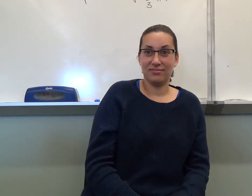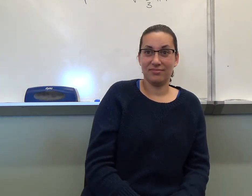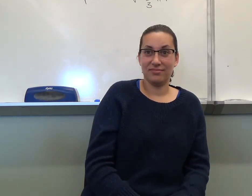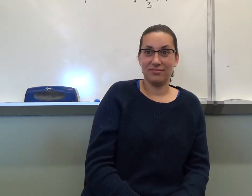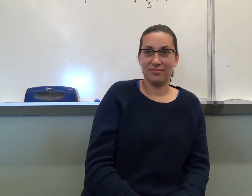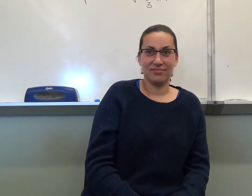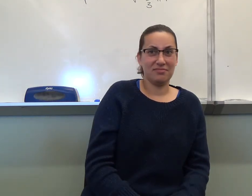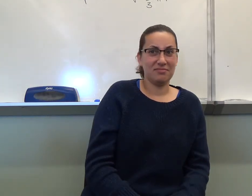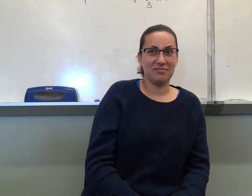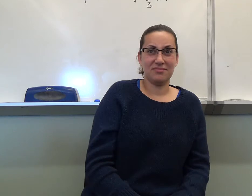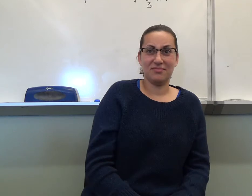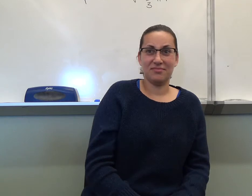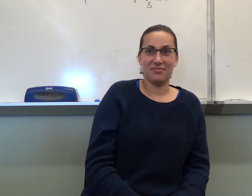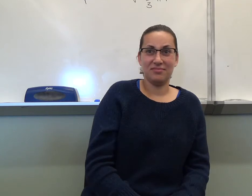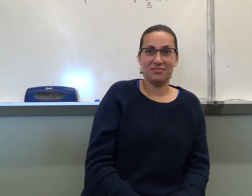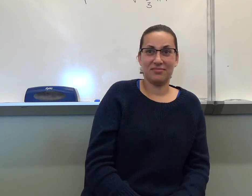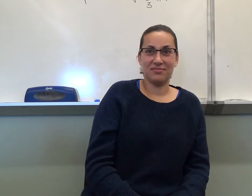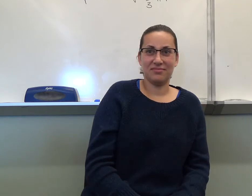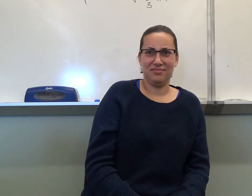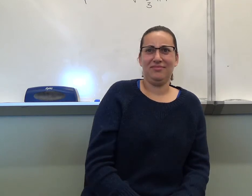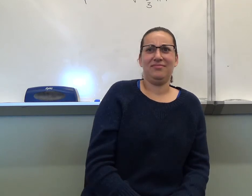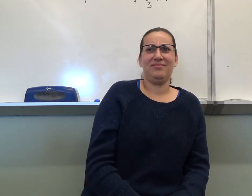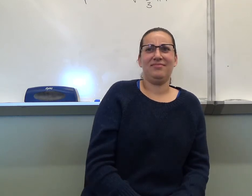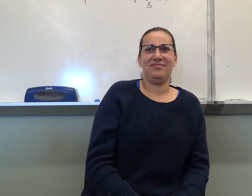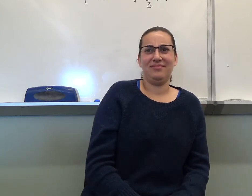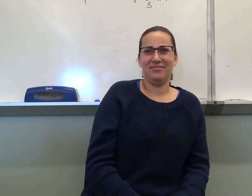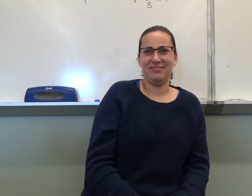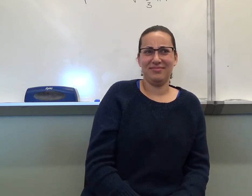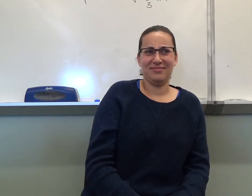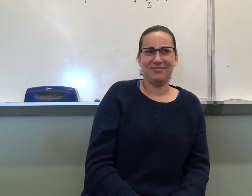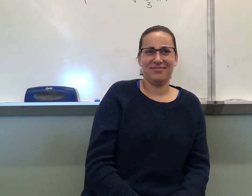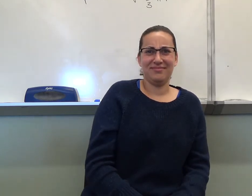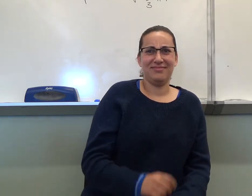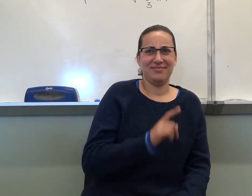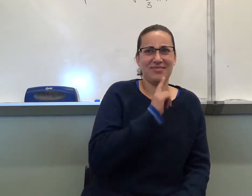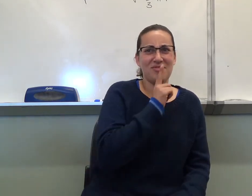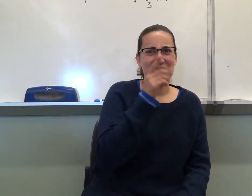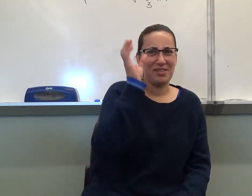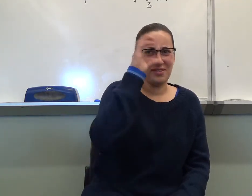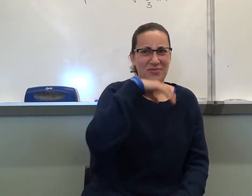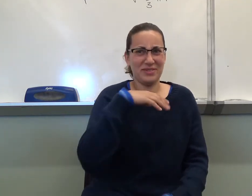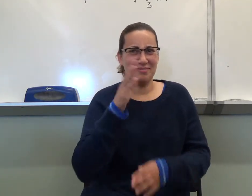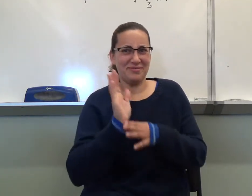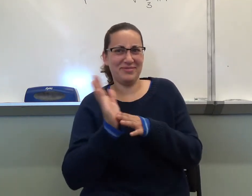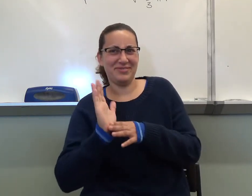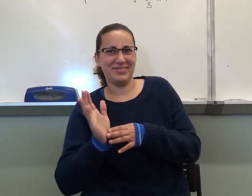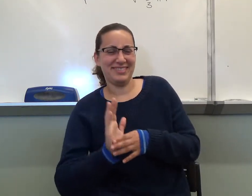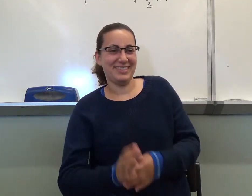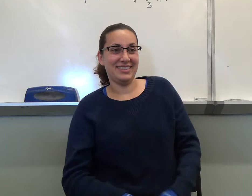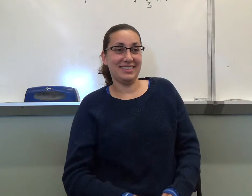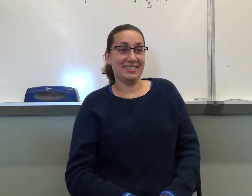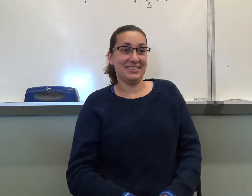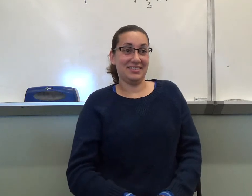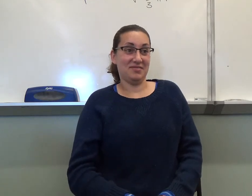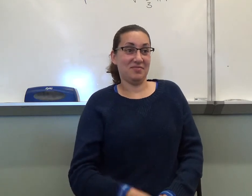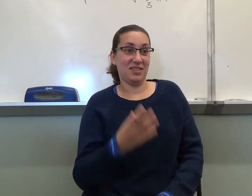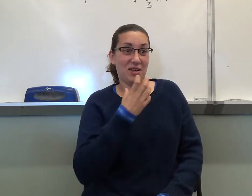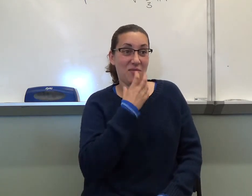you know, not a half a cup. All right, so you go from Breyer's strawberry, Edie's Grand Light Mint,